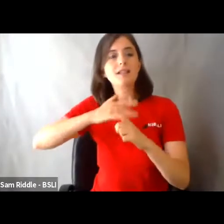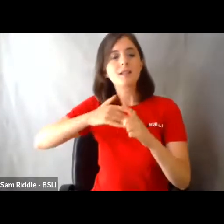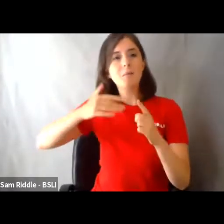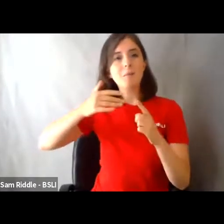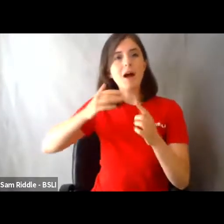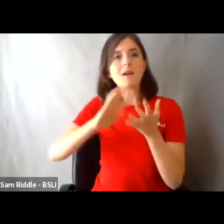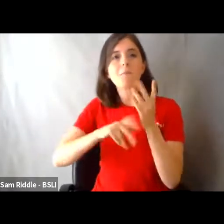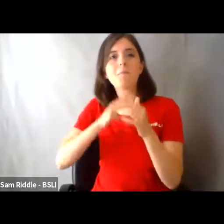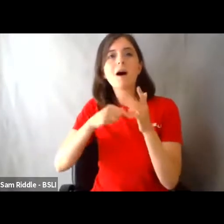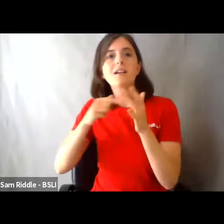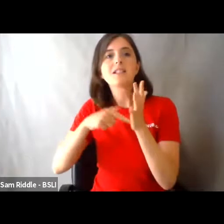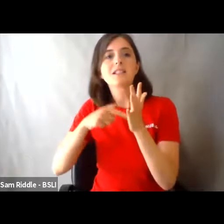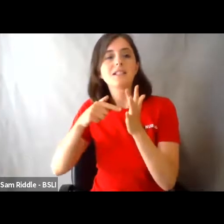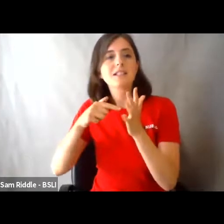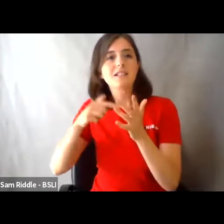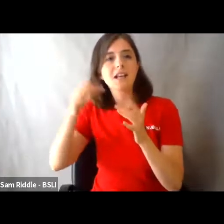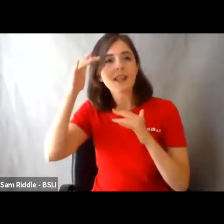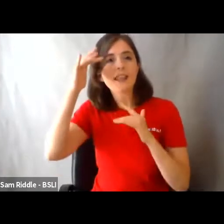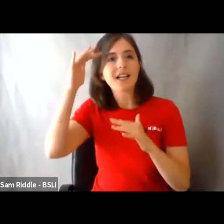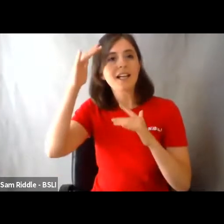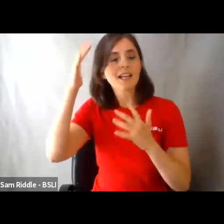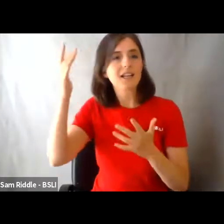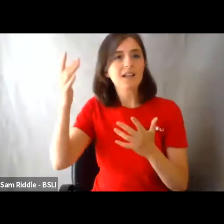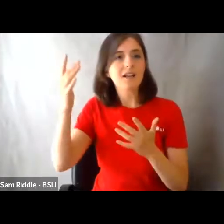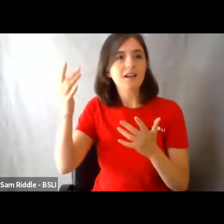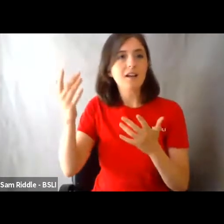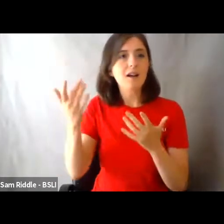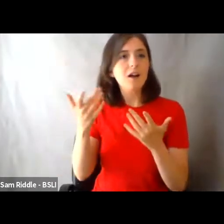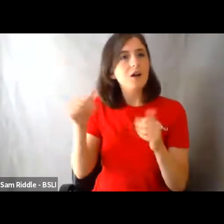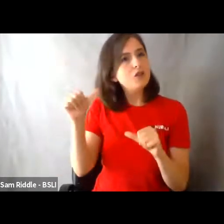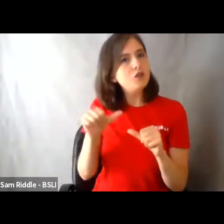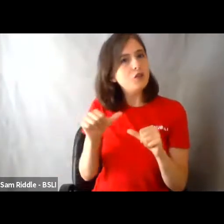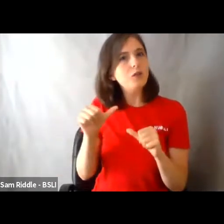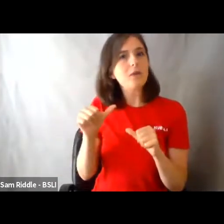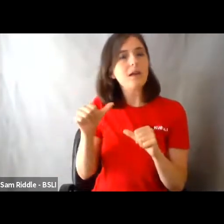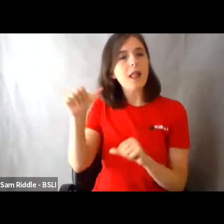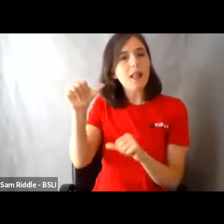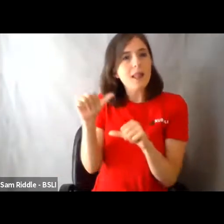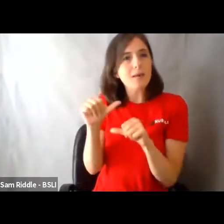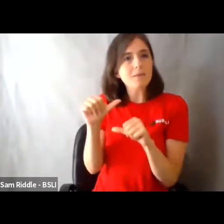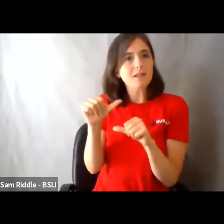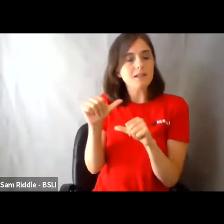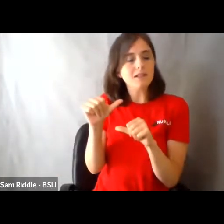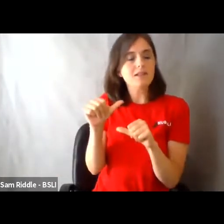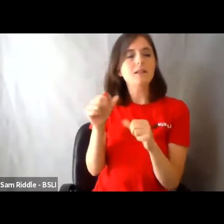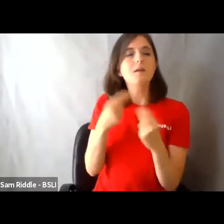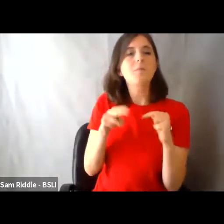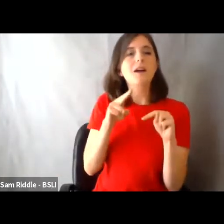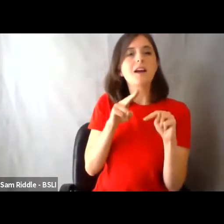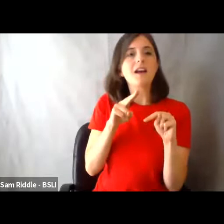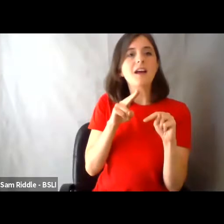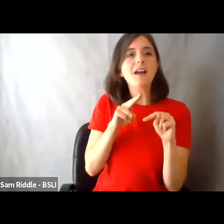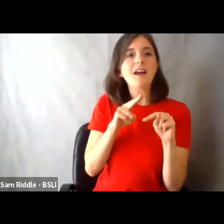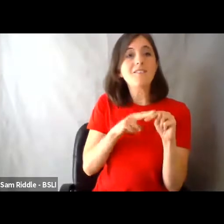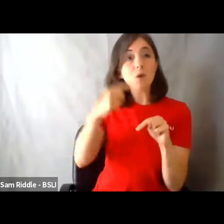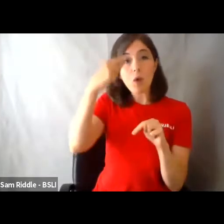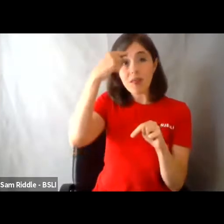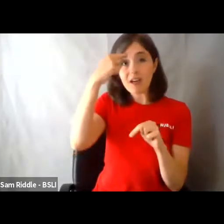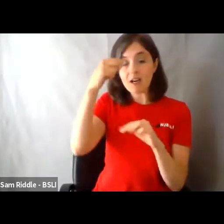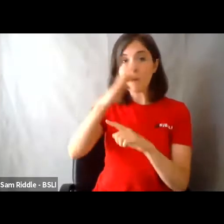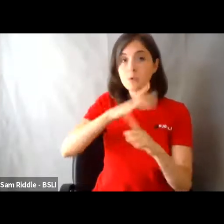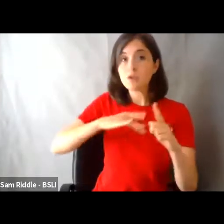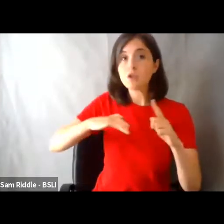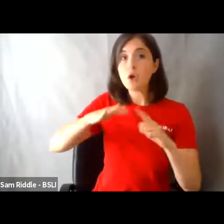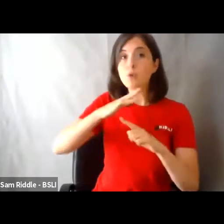the impact of the market mechanism in general should be very, very limited. But even when you're thinking about, you know, social democracy and